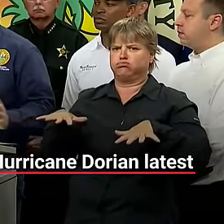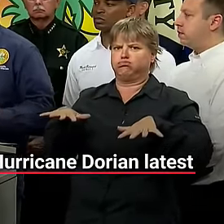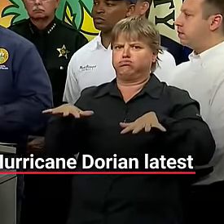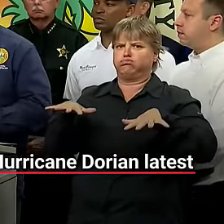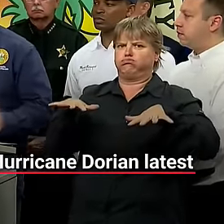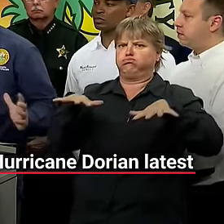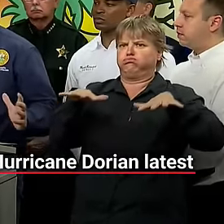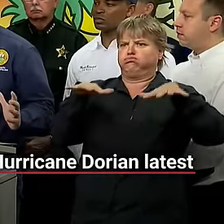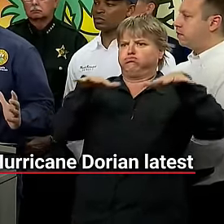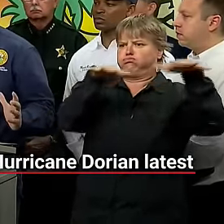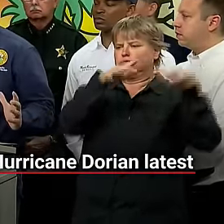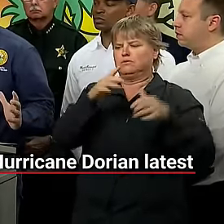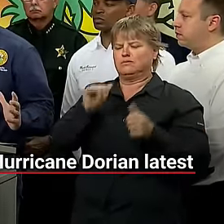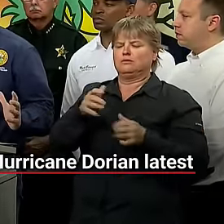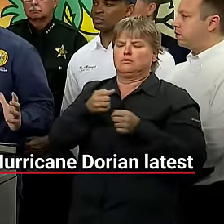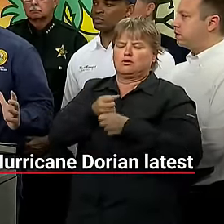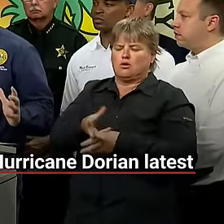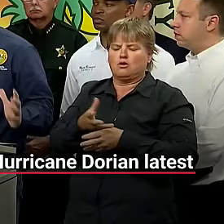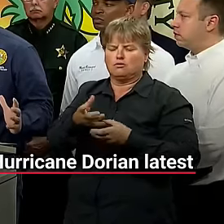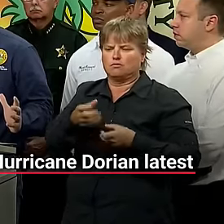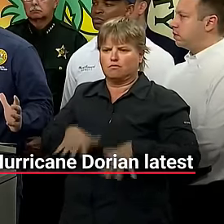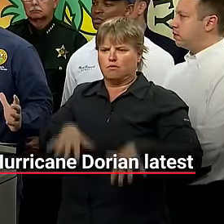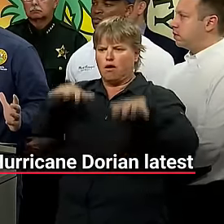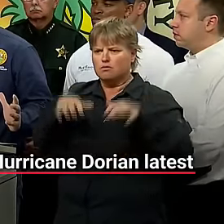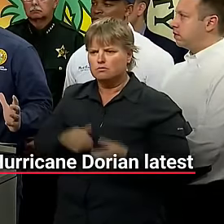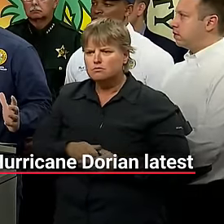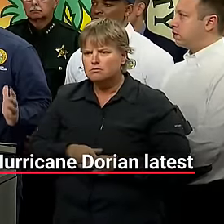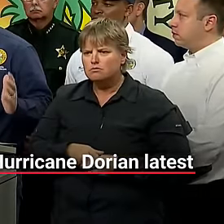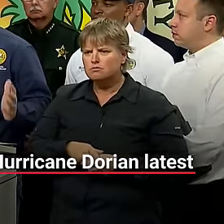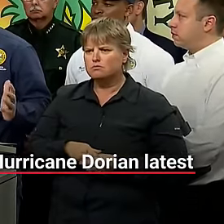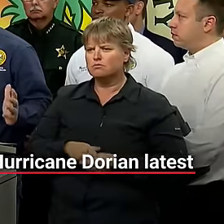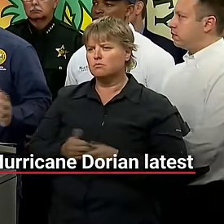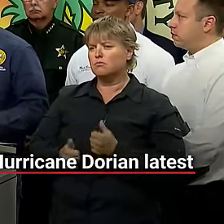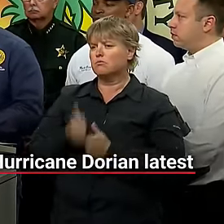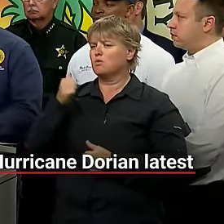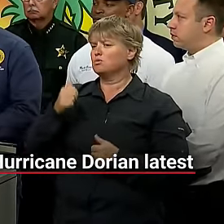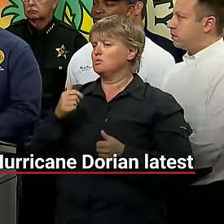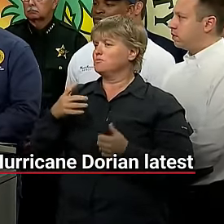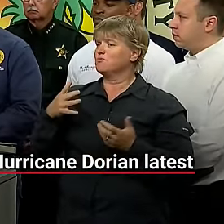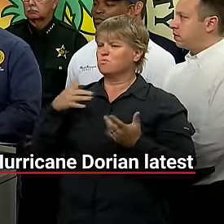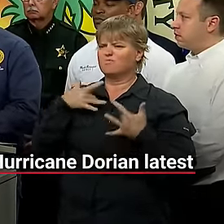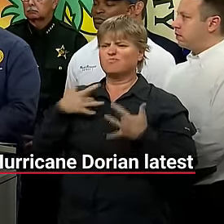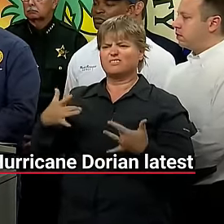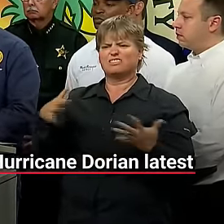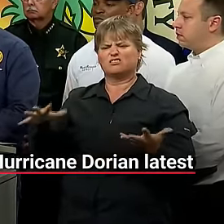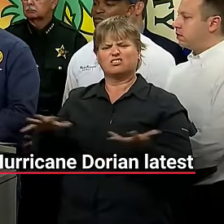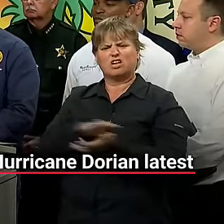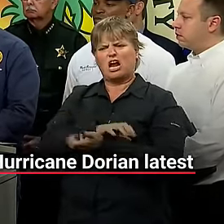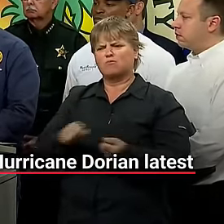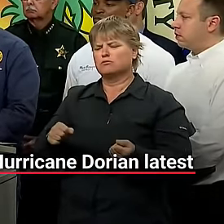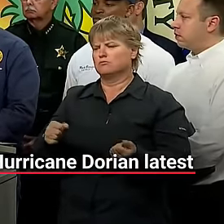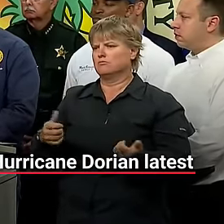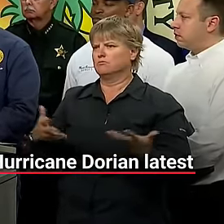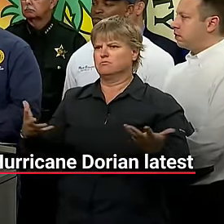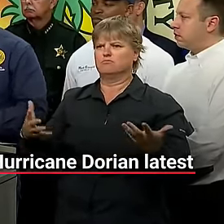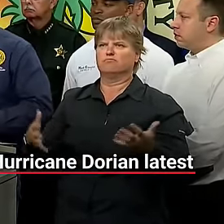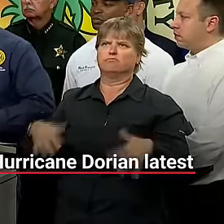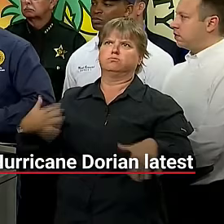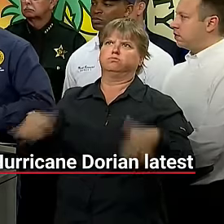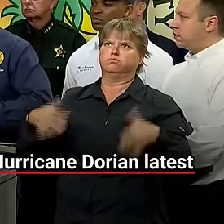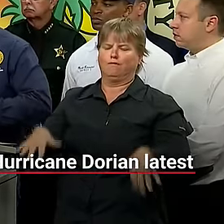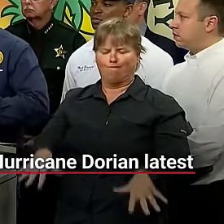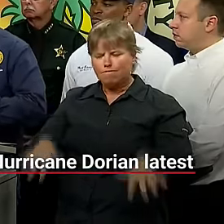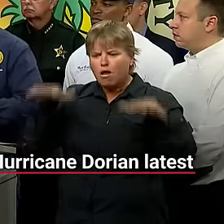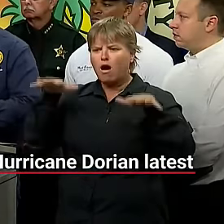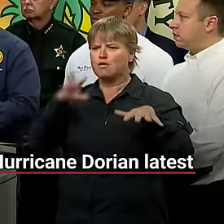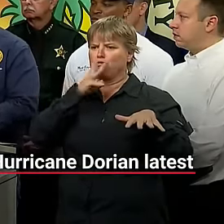storm, very, very likely to be because of the flooding. And so that's just something people need to understand. And I would also say